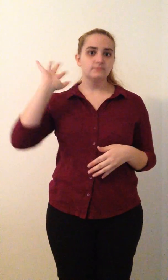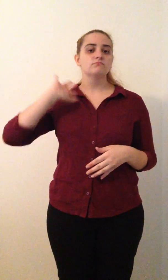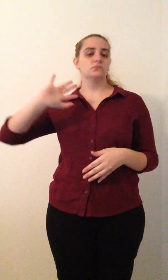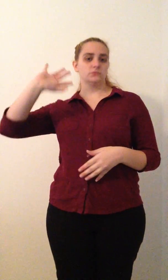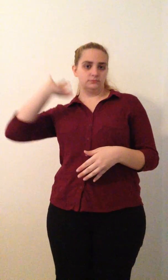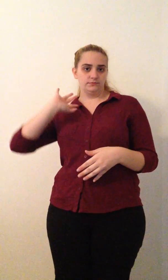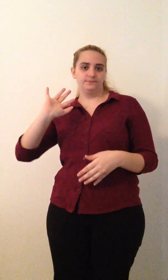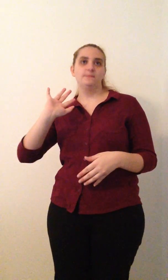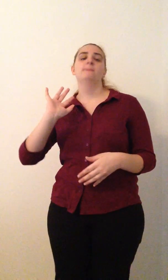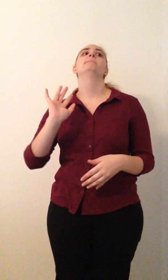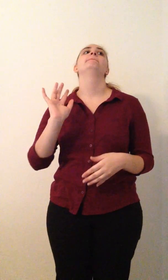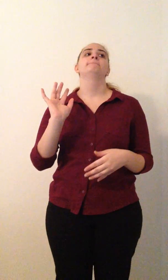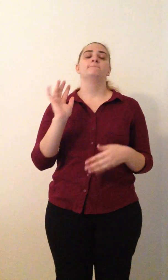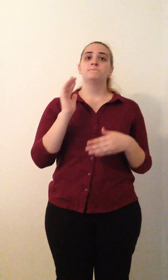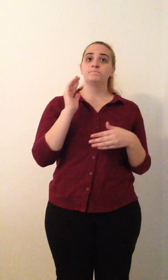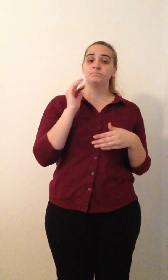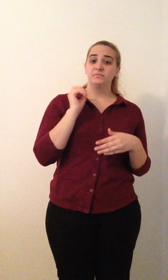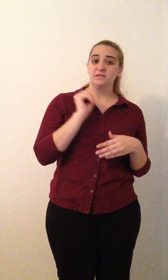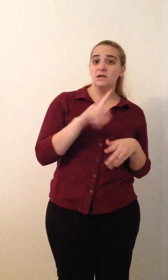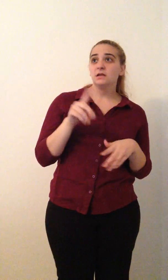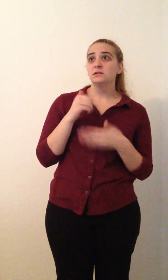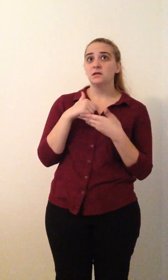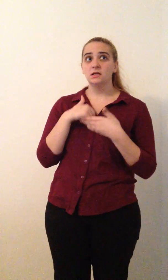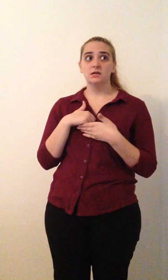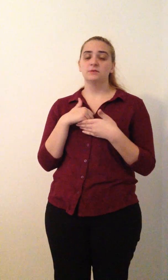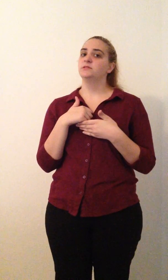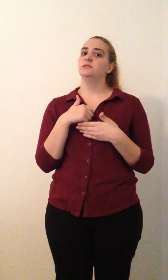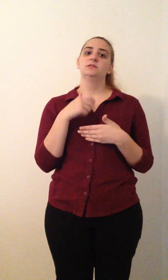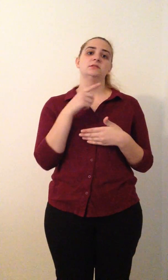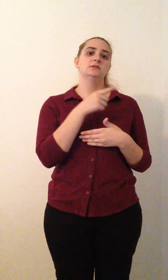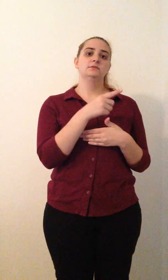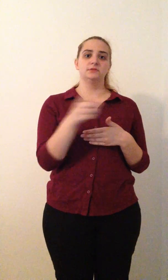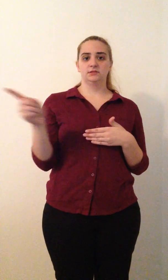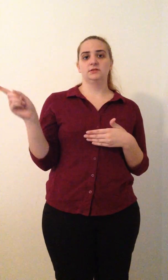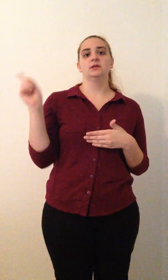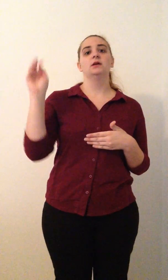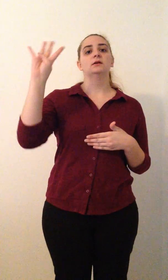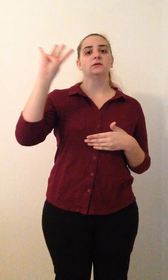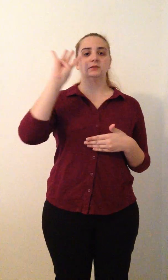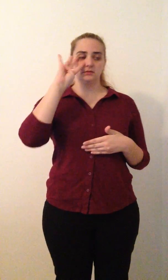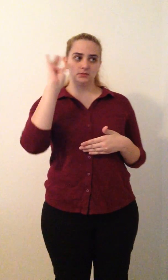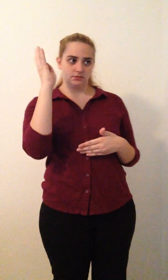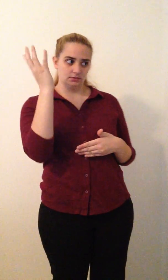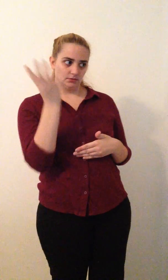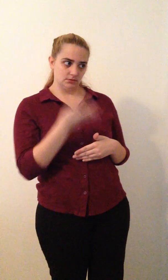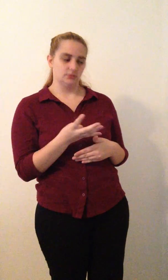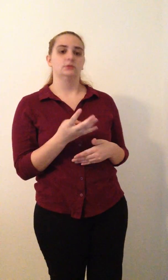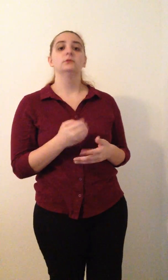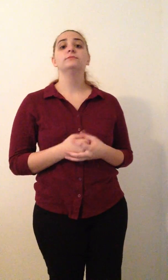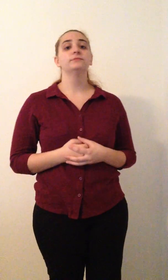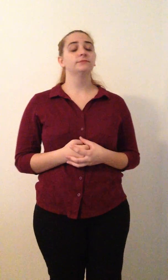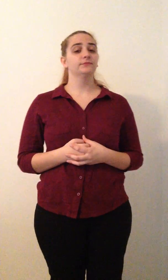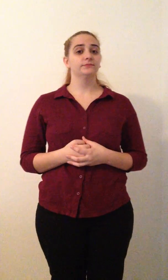one way they cope with things is they don't pay attention to what's causing them distress. They